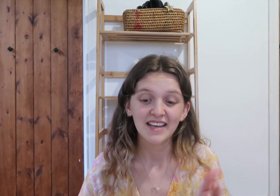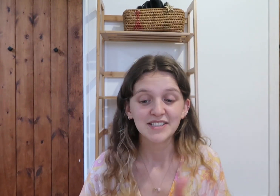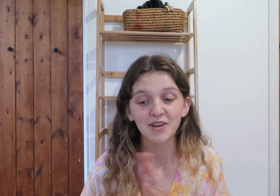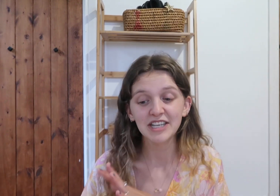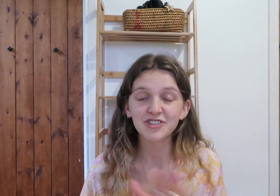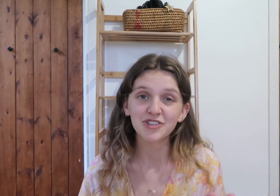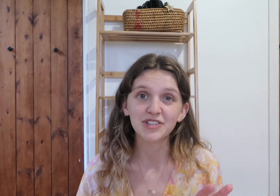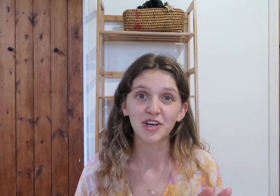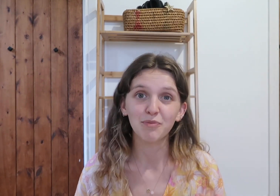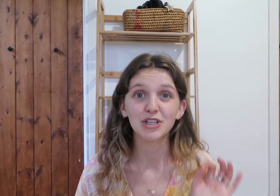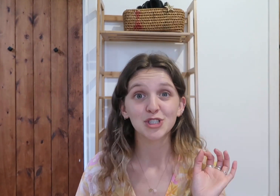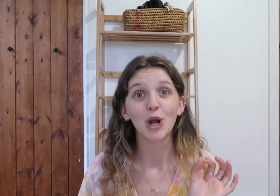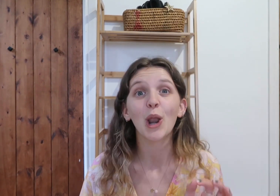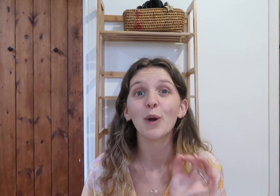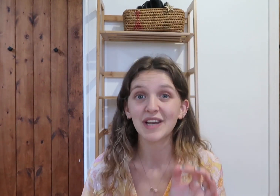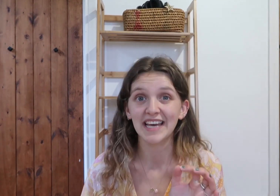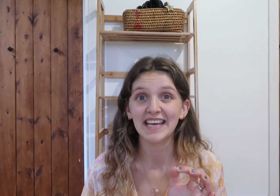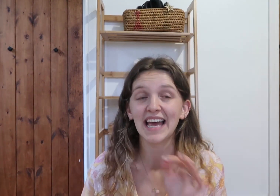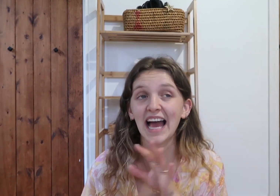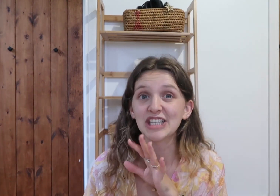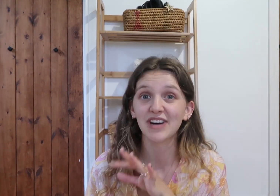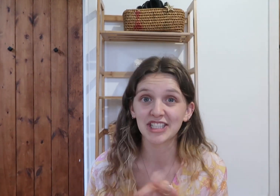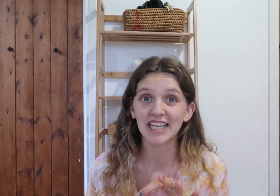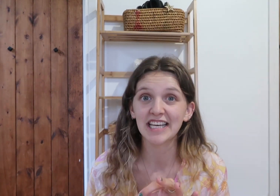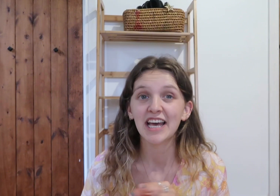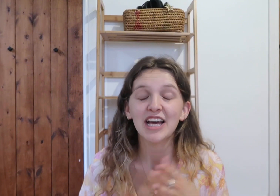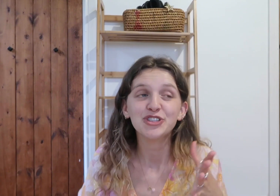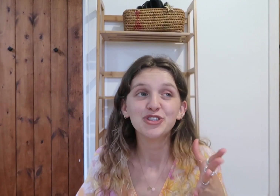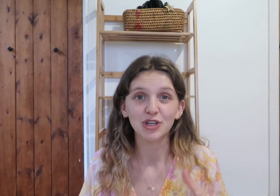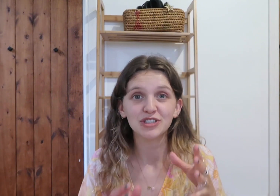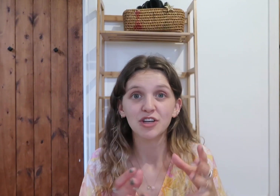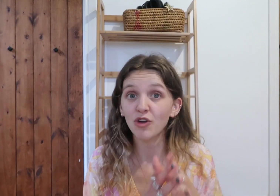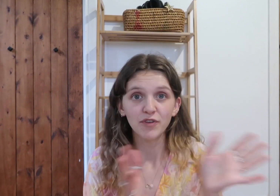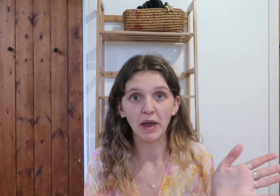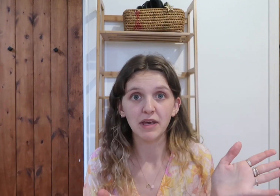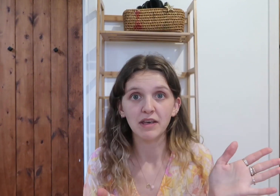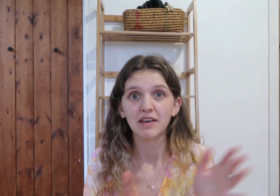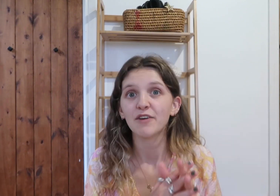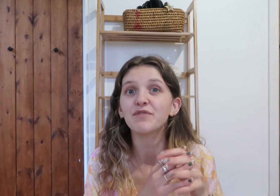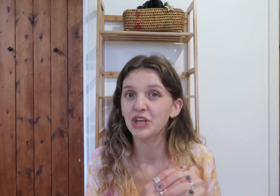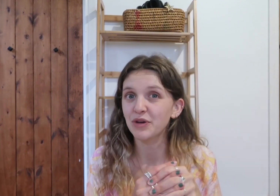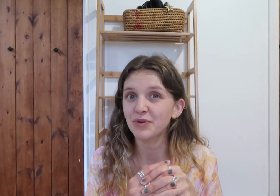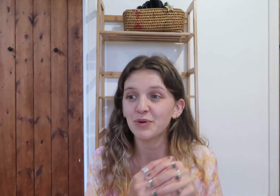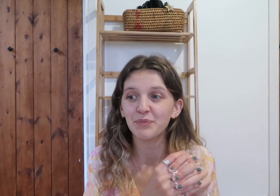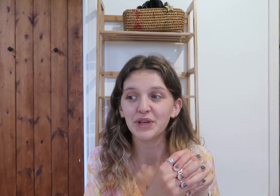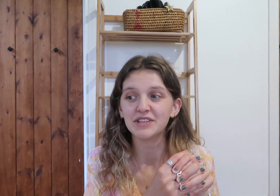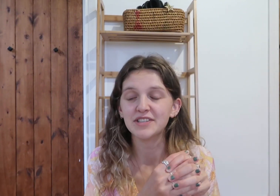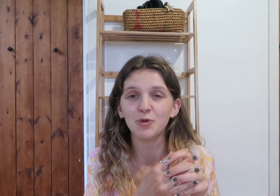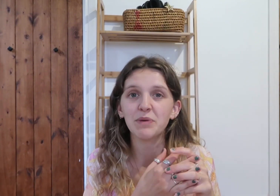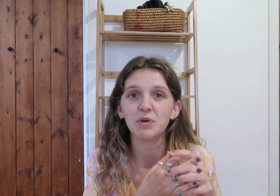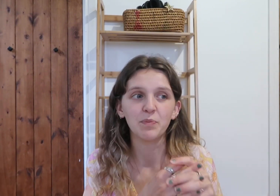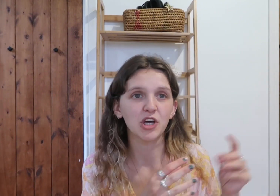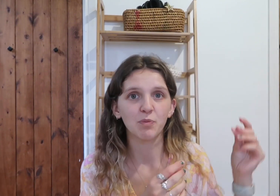so introduce them slowly and gradually, just not for your baby, for you, because your baby will pick up like